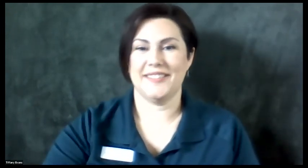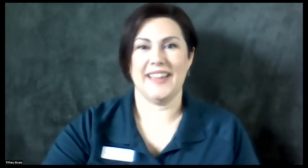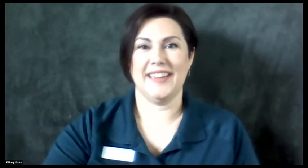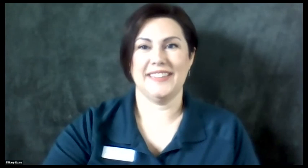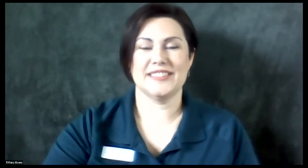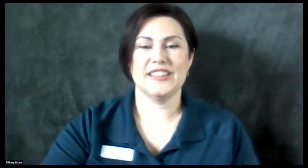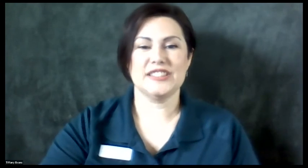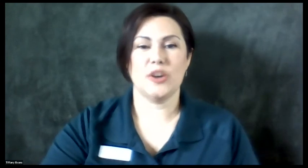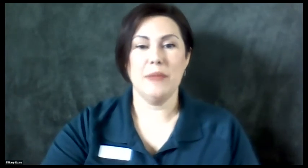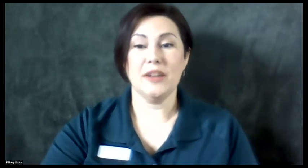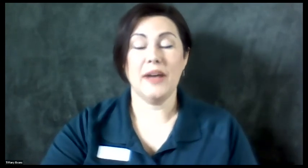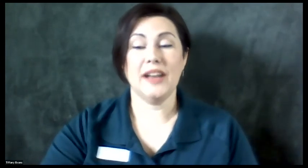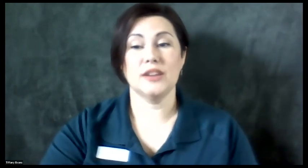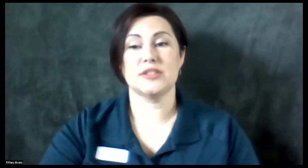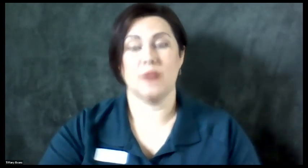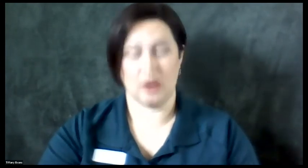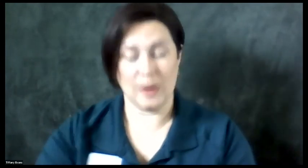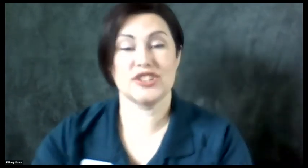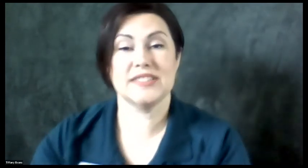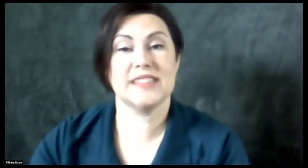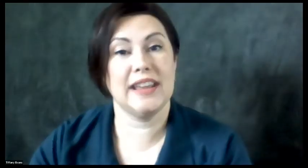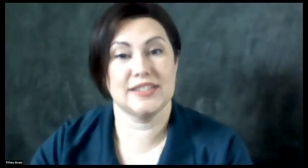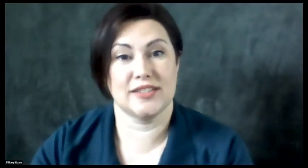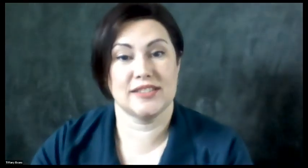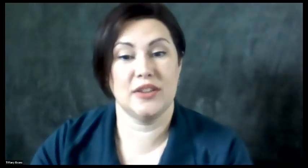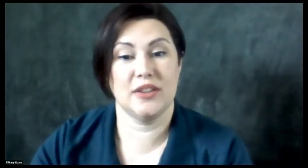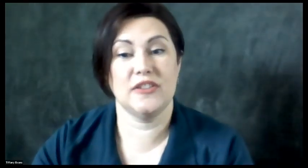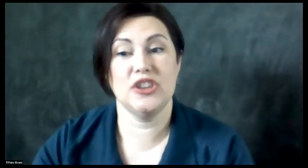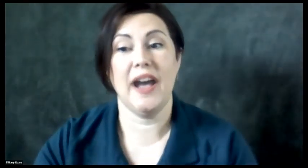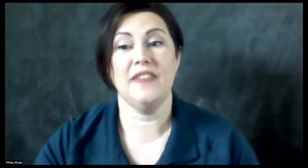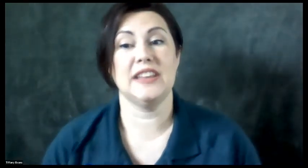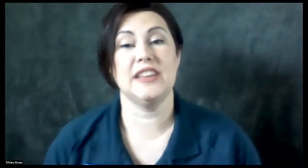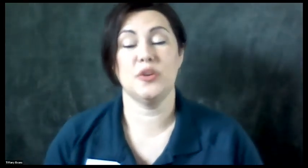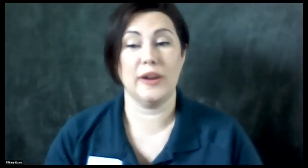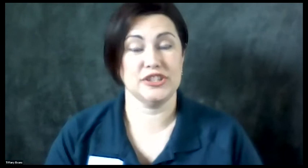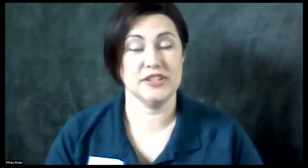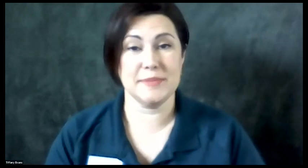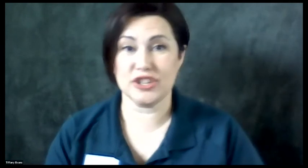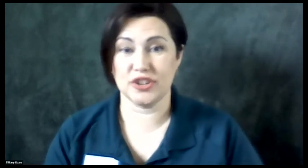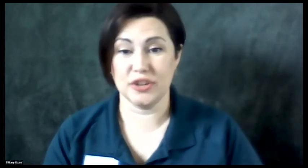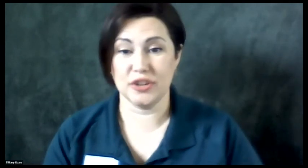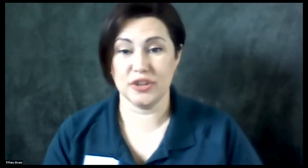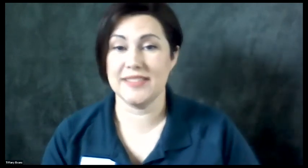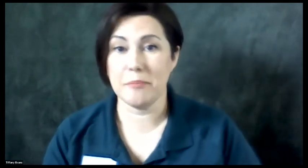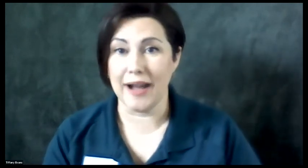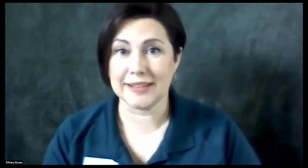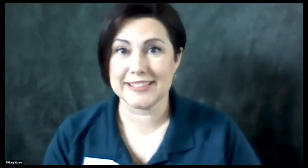Okay, so I'm going to go ahead and go to our questions and answers. So if you have any questions, make sure to put those in that box because I'm going